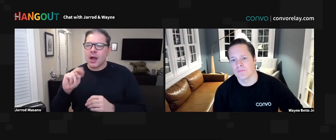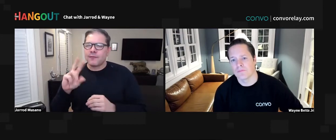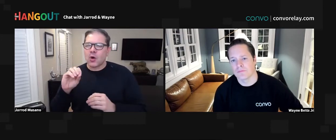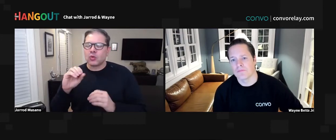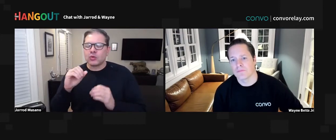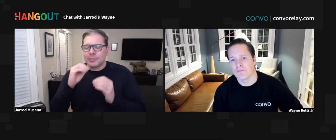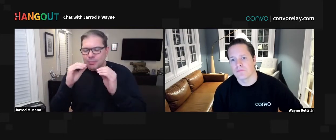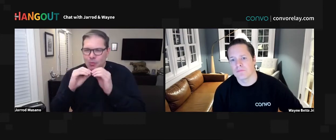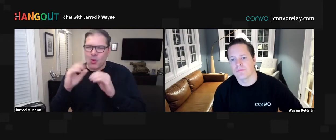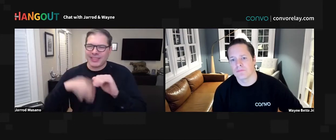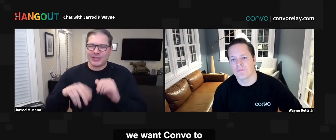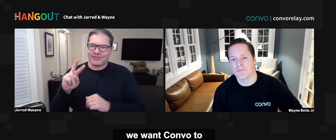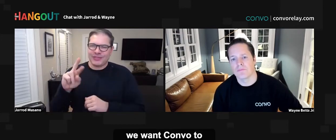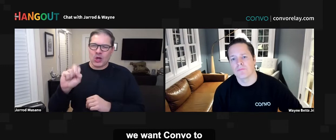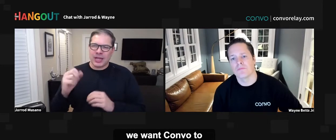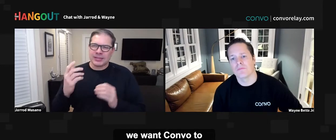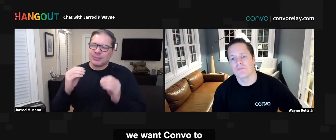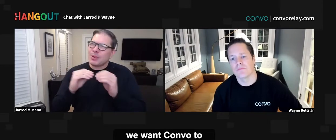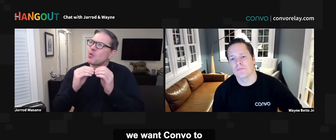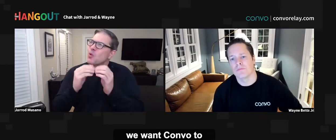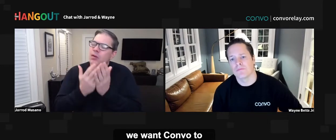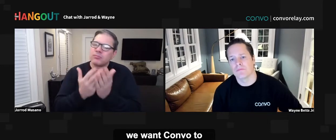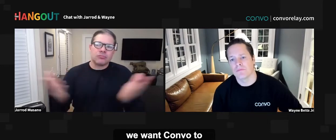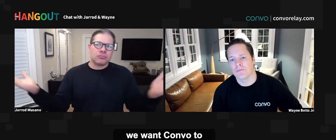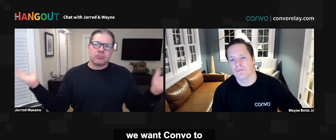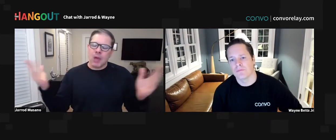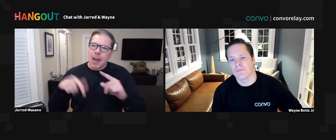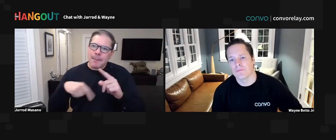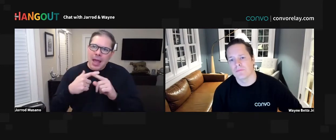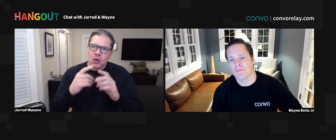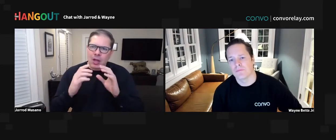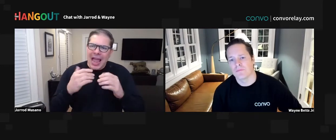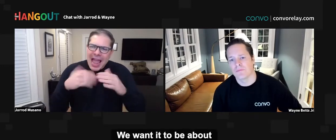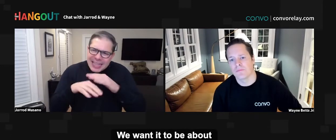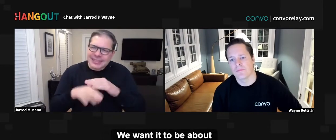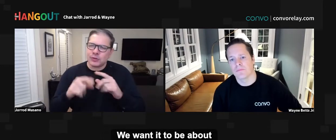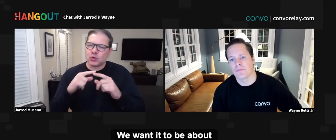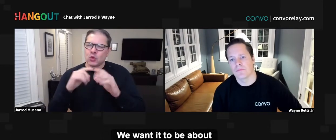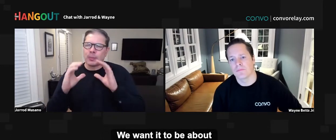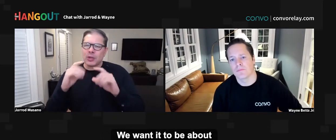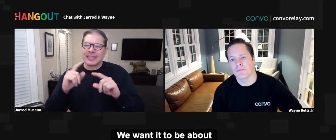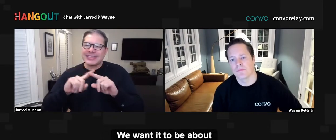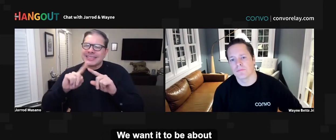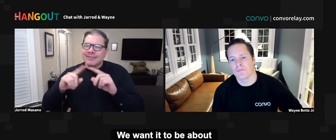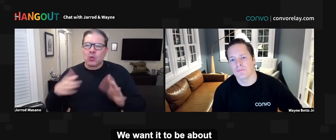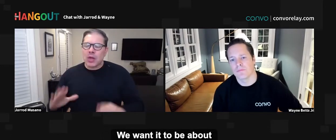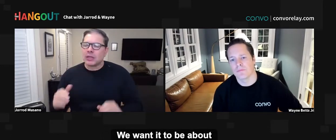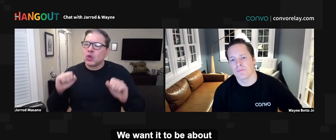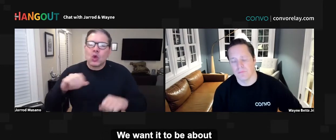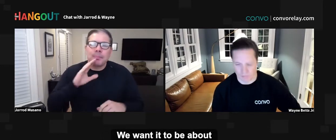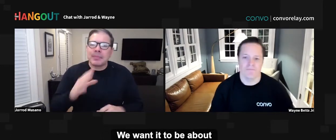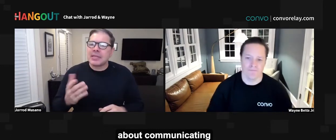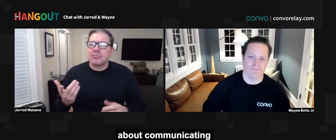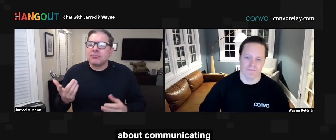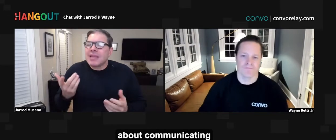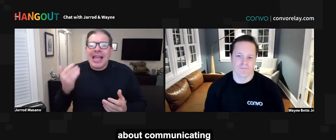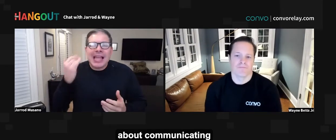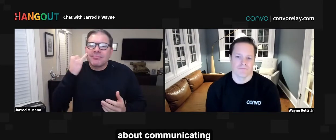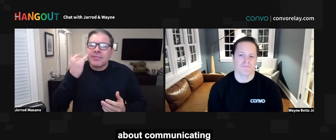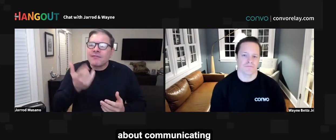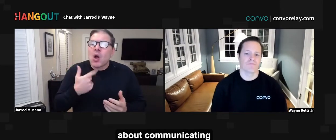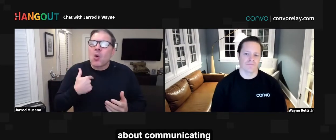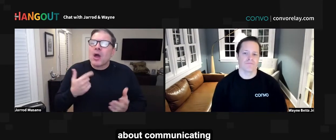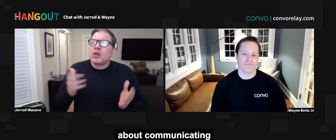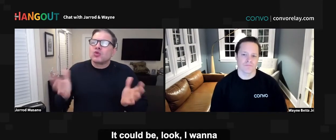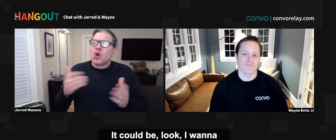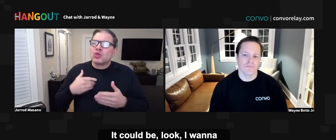The way VRS has been set, we want Convo to be more than just VRS. We want it to be about a whole range of things, about communicating